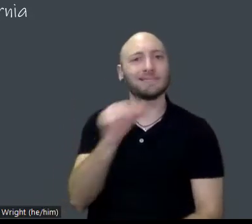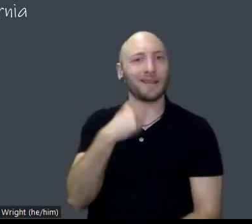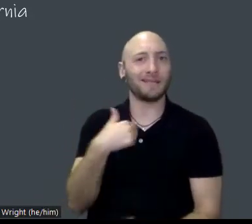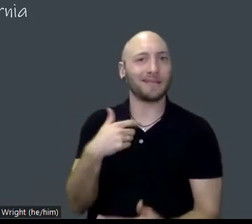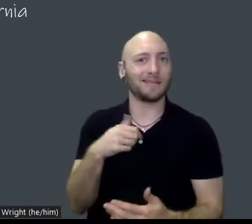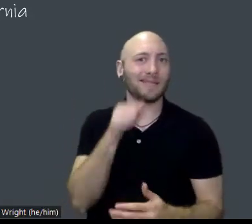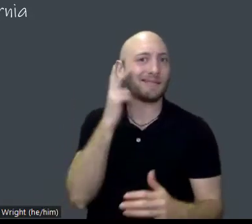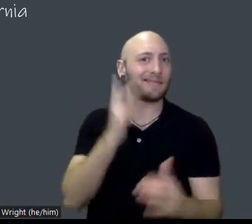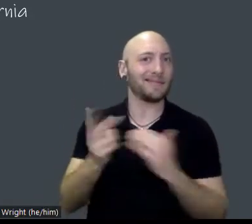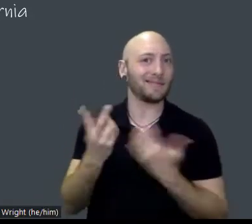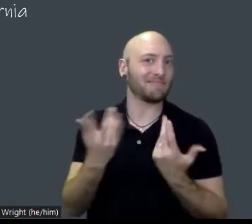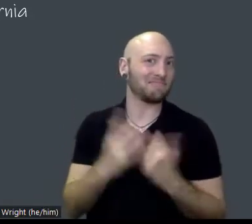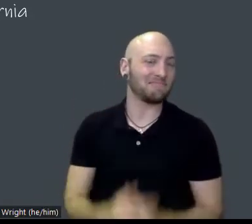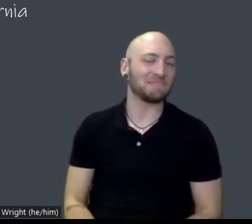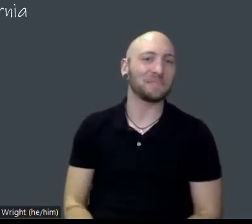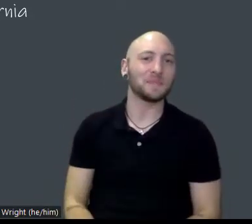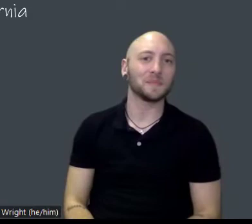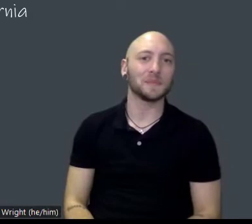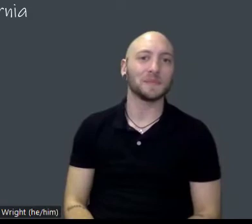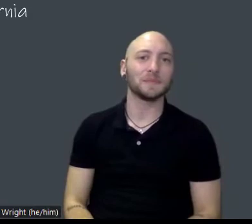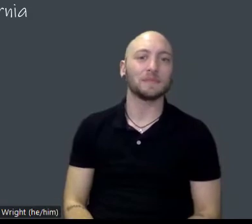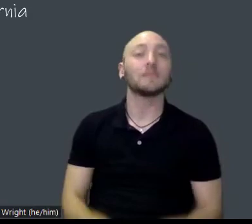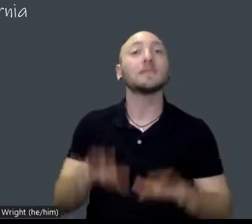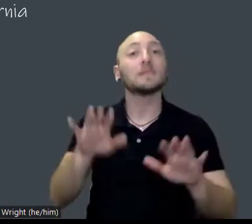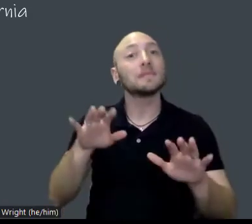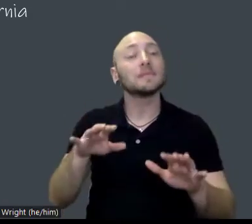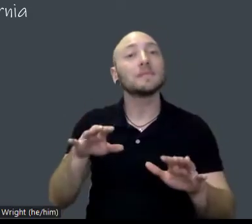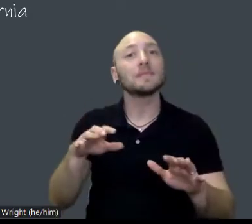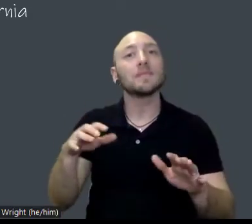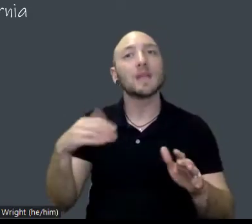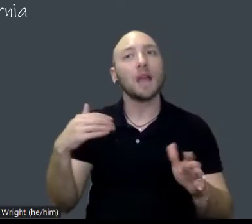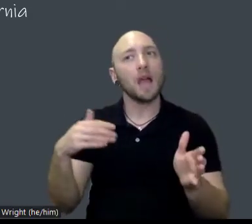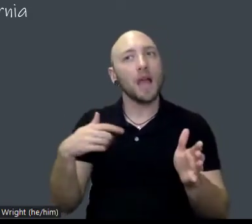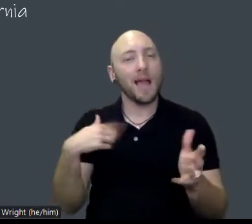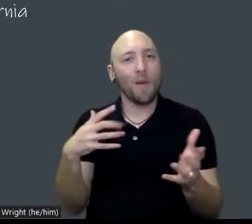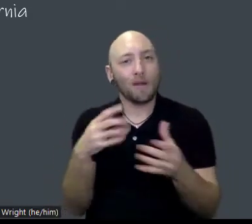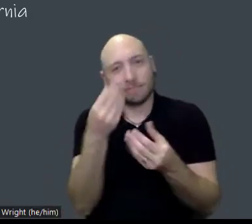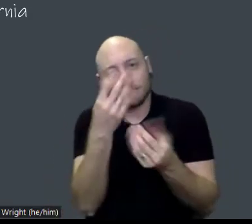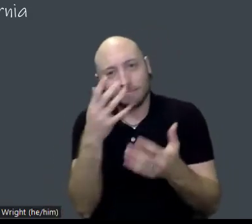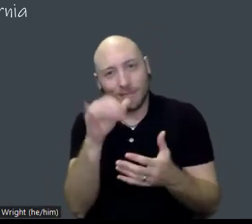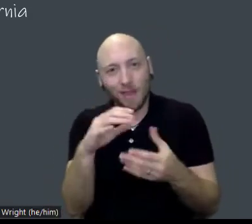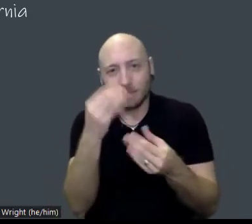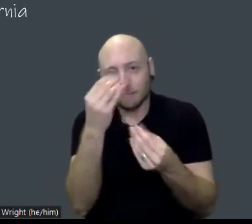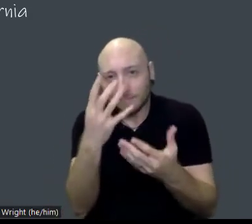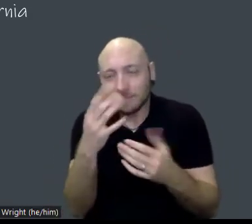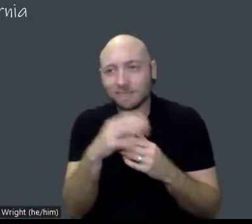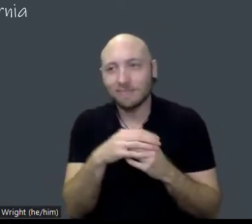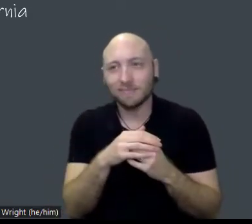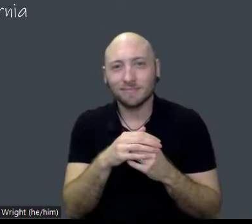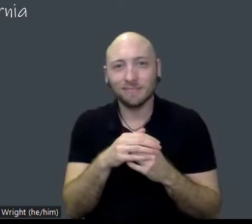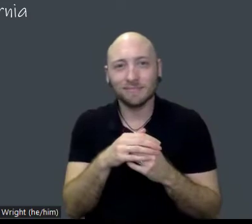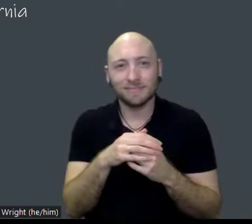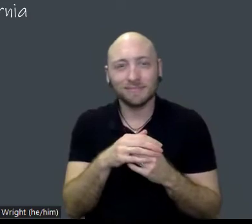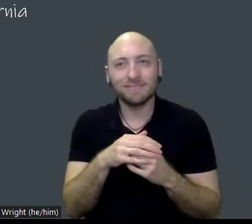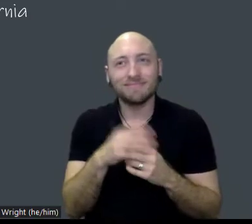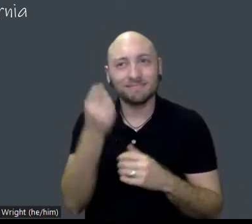And I say that because I think that you know, I personally